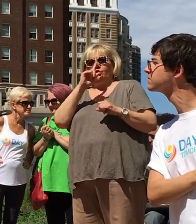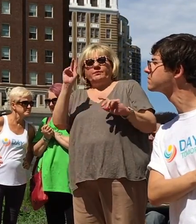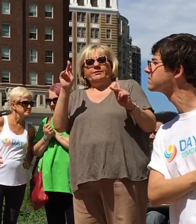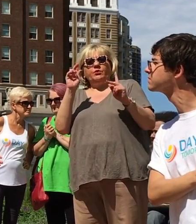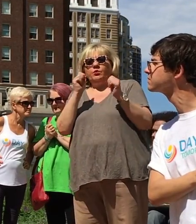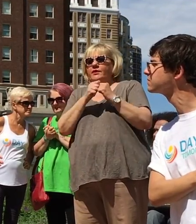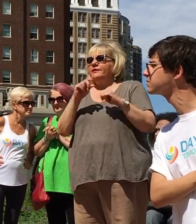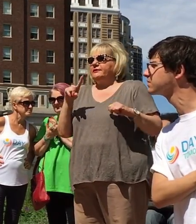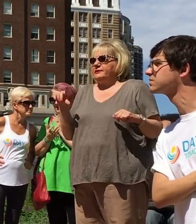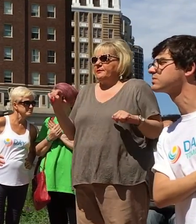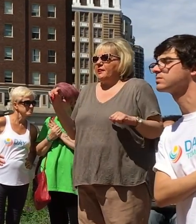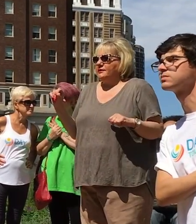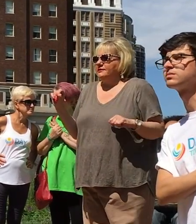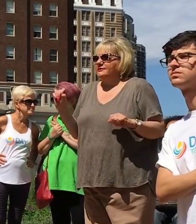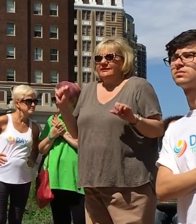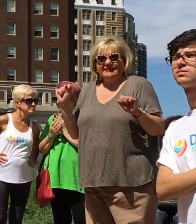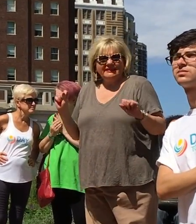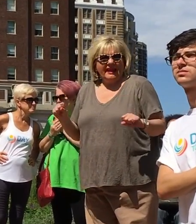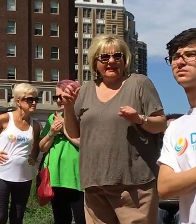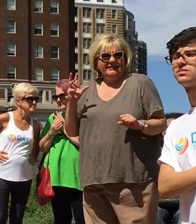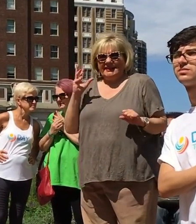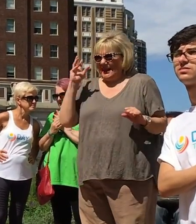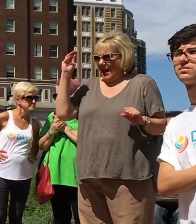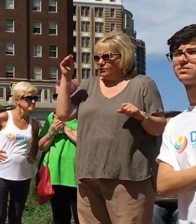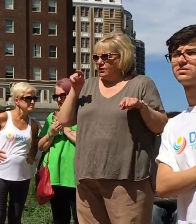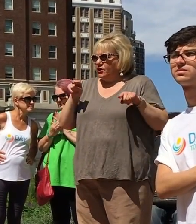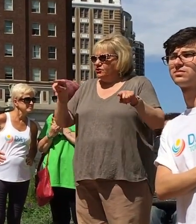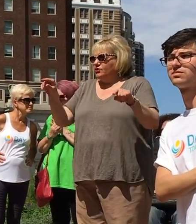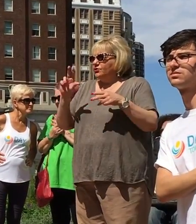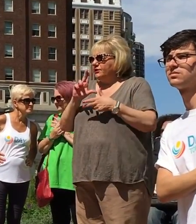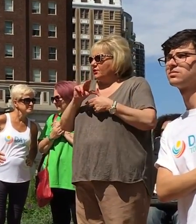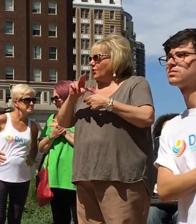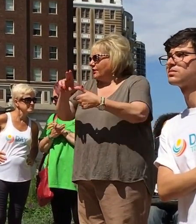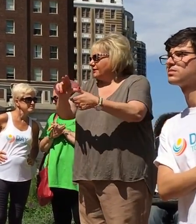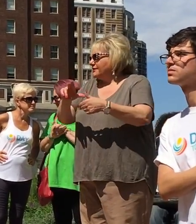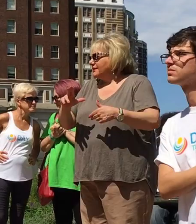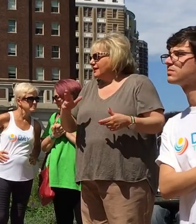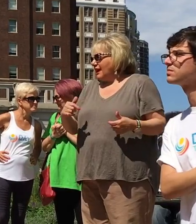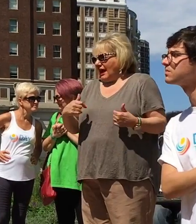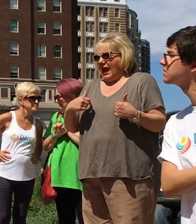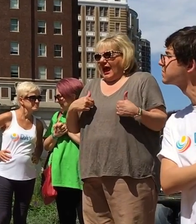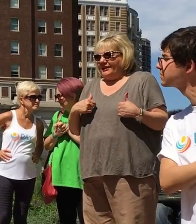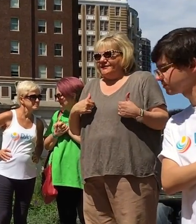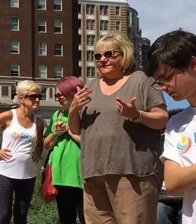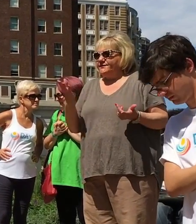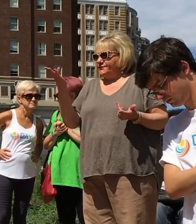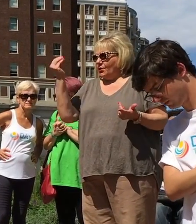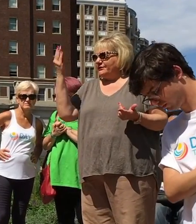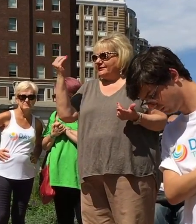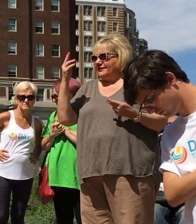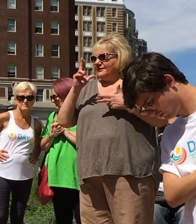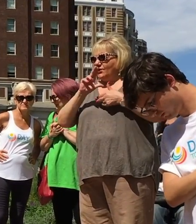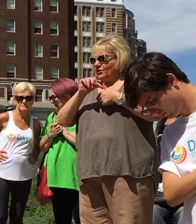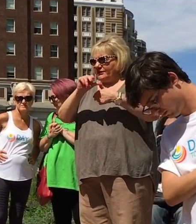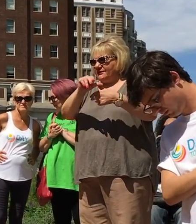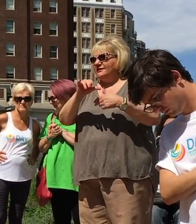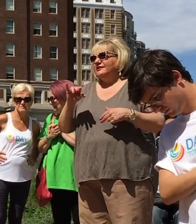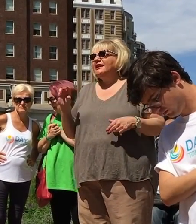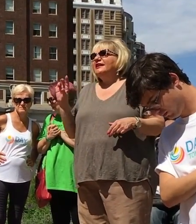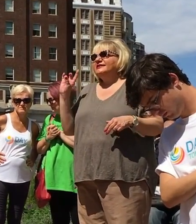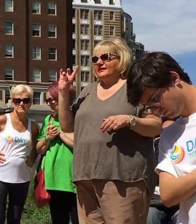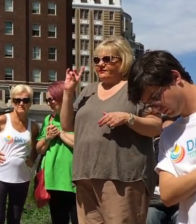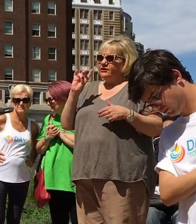with disabilities can get out in a hurricane. I have lived through 14 named storms, and 7 of those